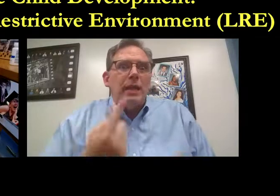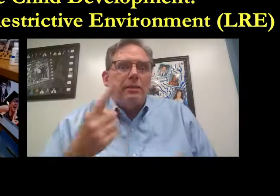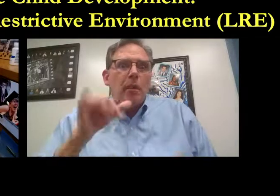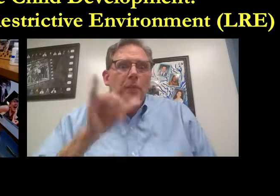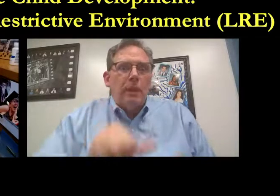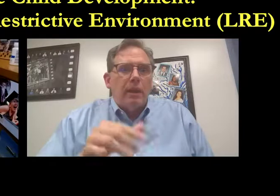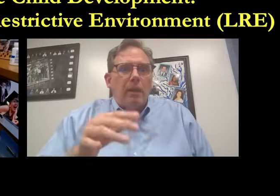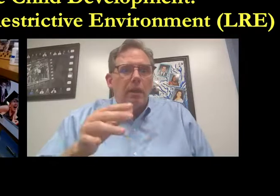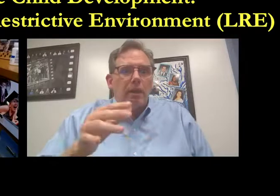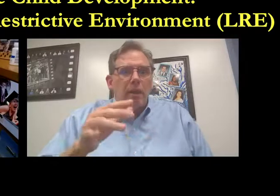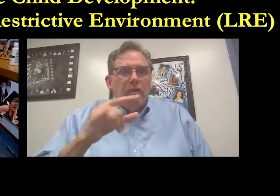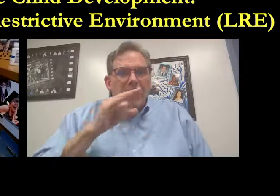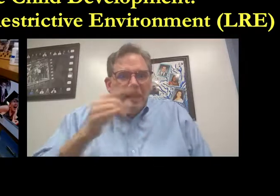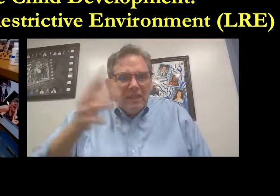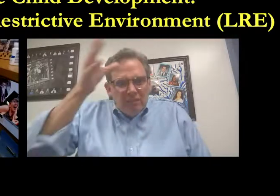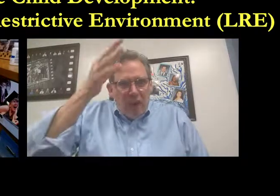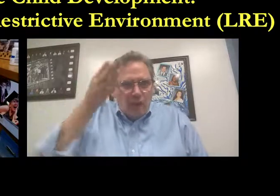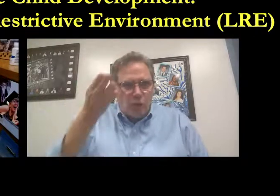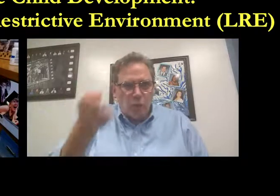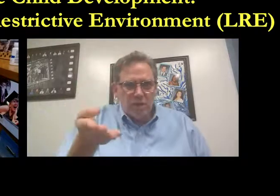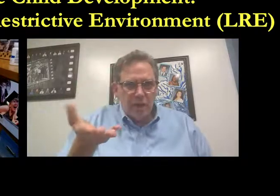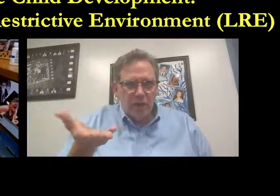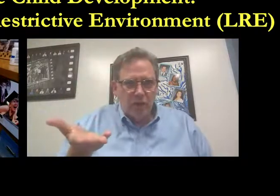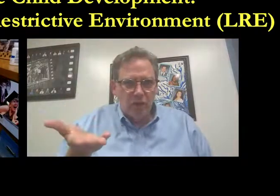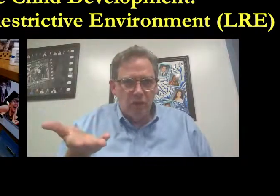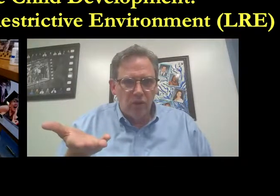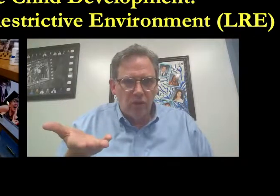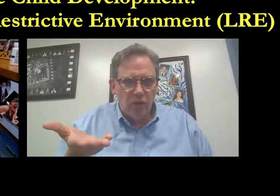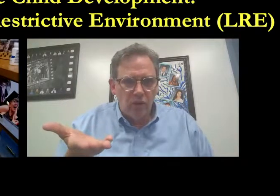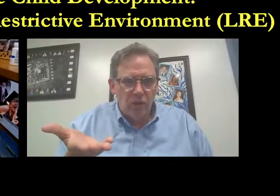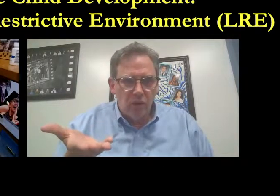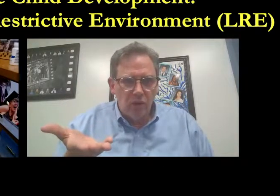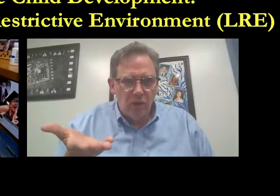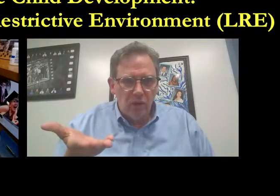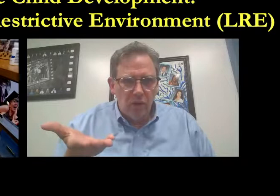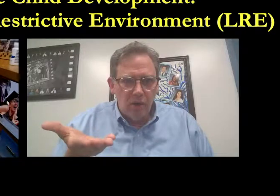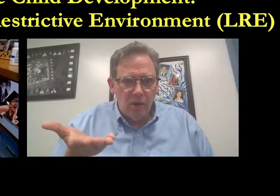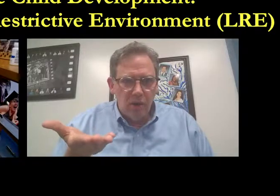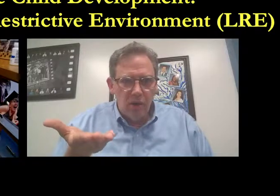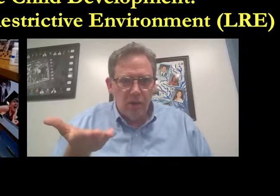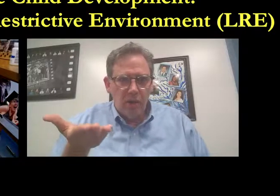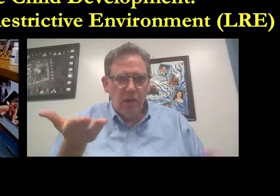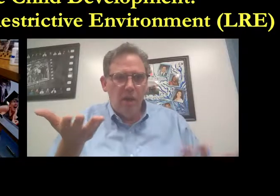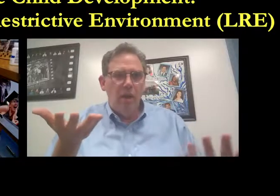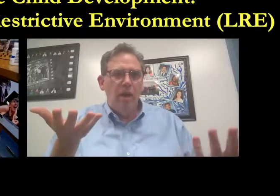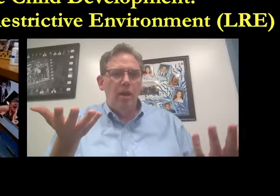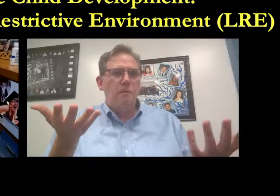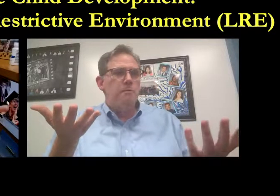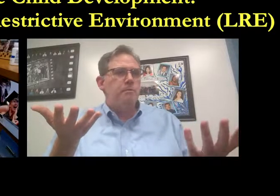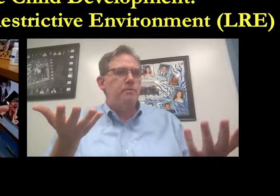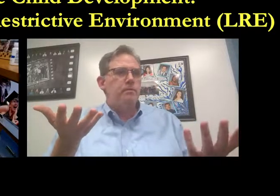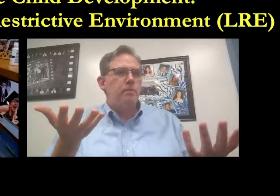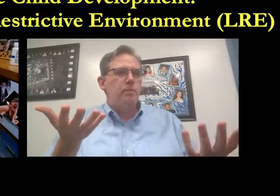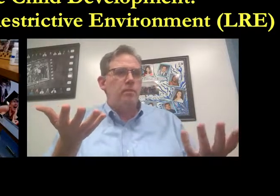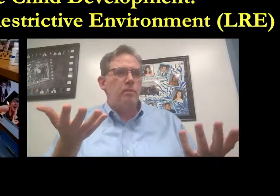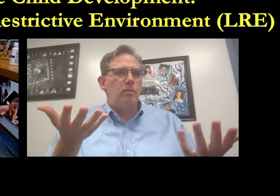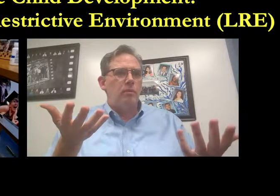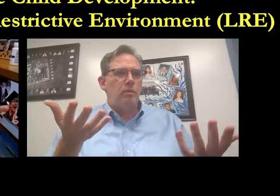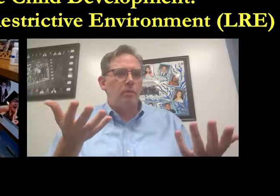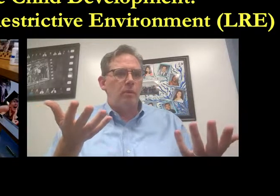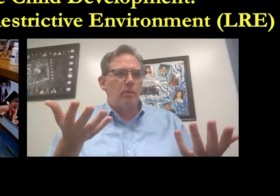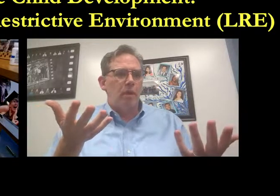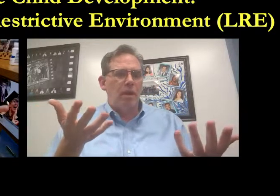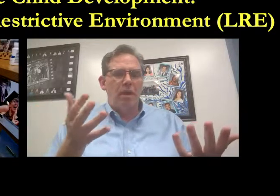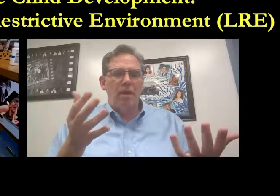my response. I had to say something. You know, the kid's father was there.